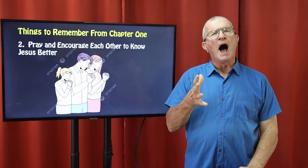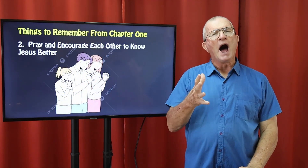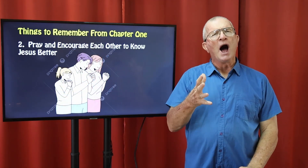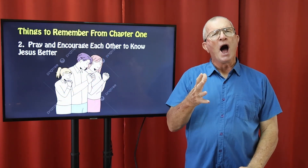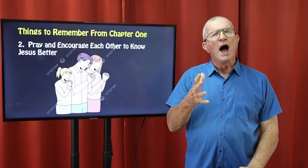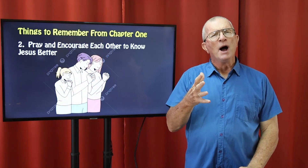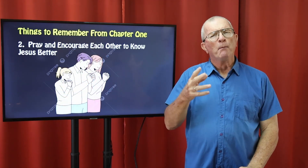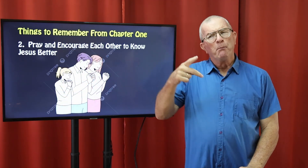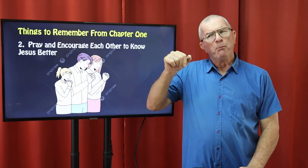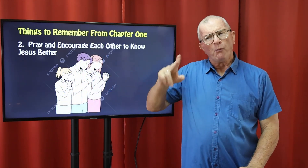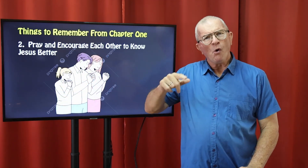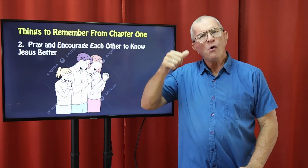Next,